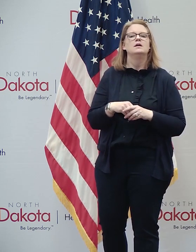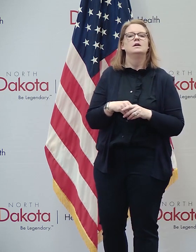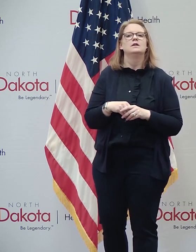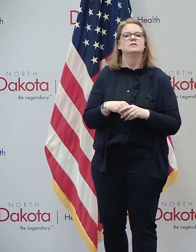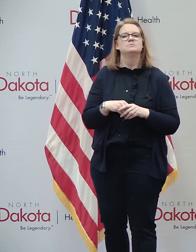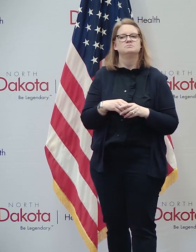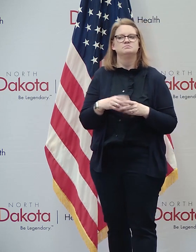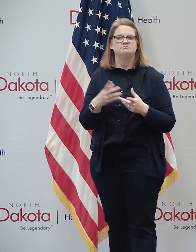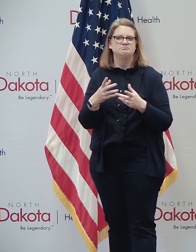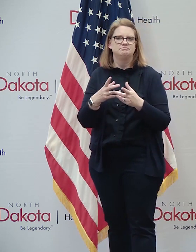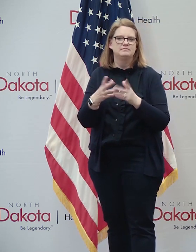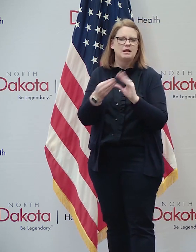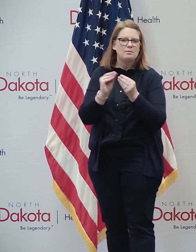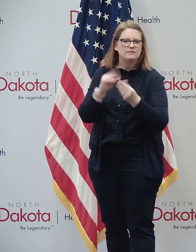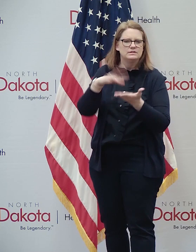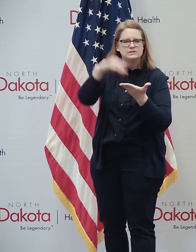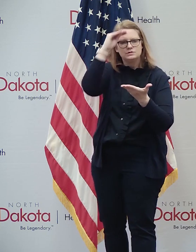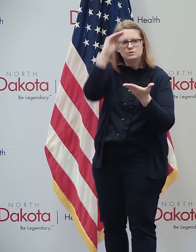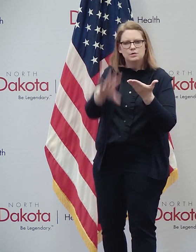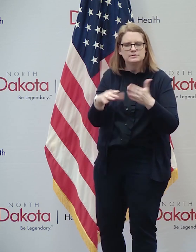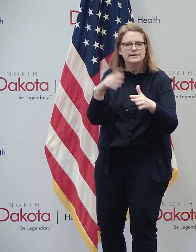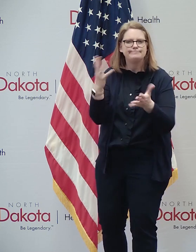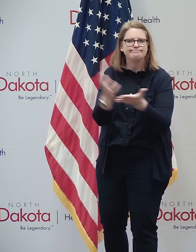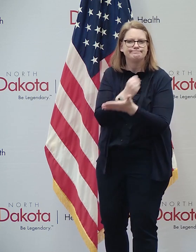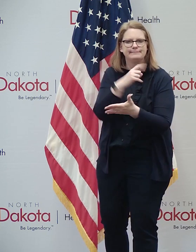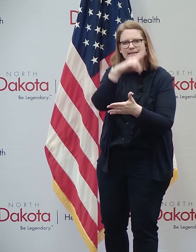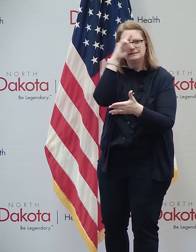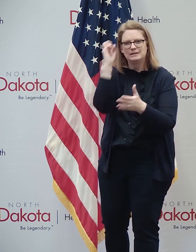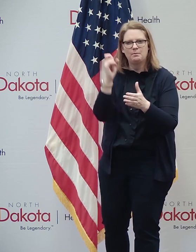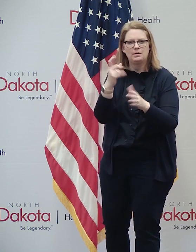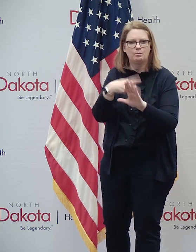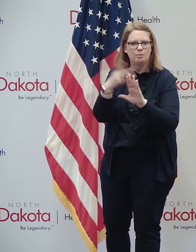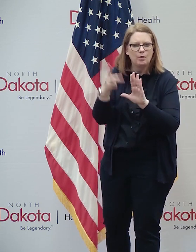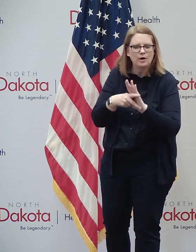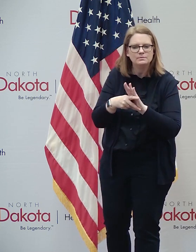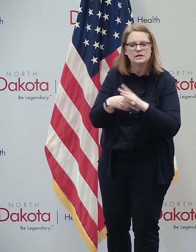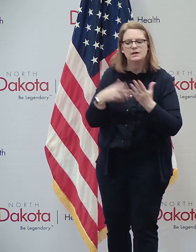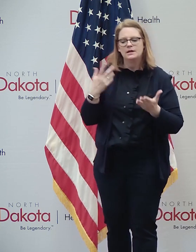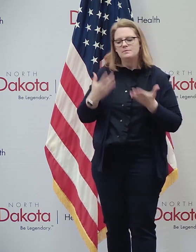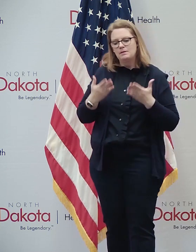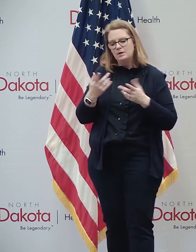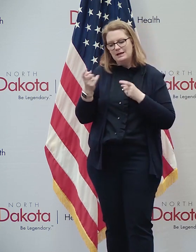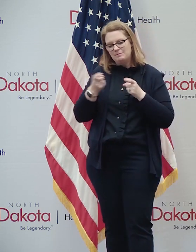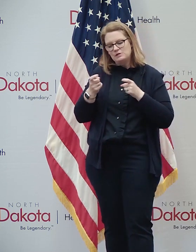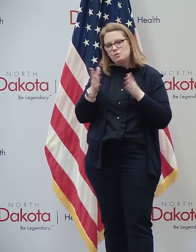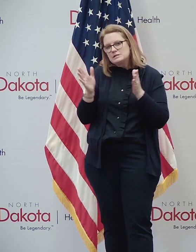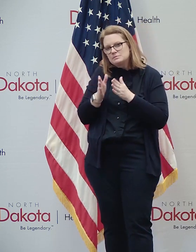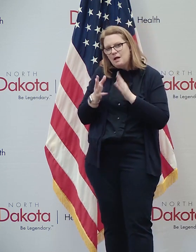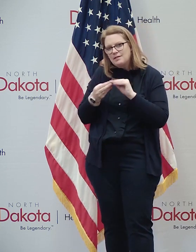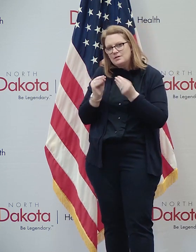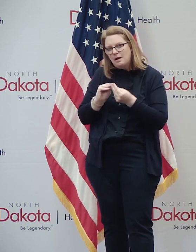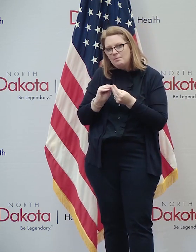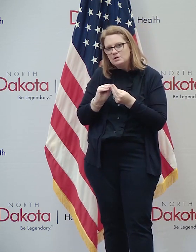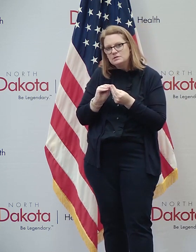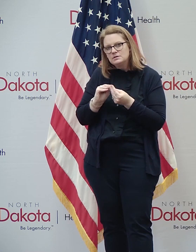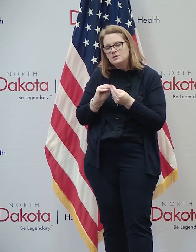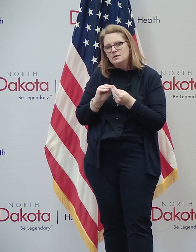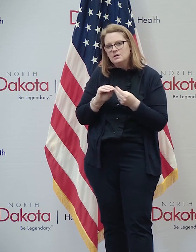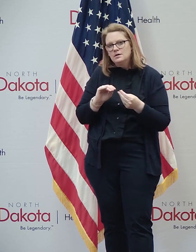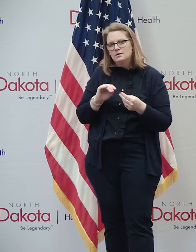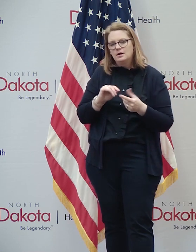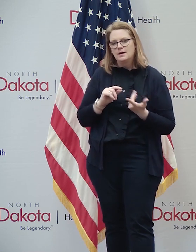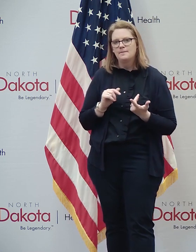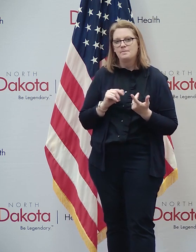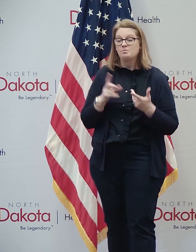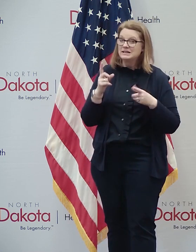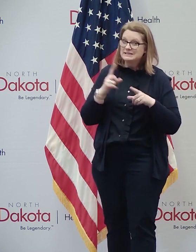to learn how we can open and how we can manage with perhaps smaller numbers, but still really significant